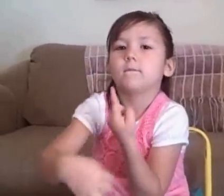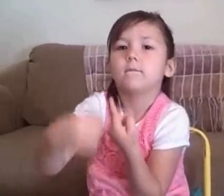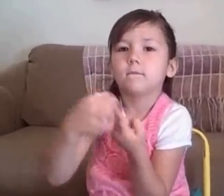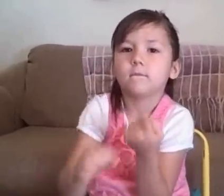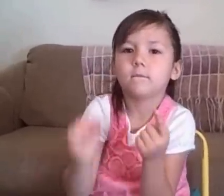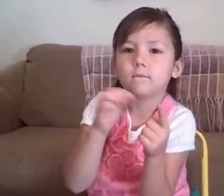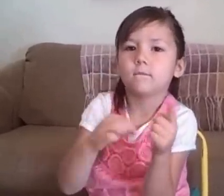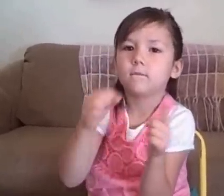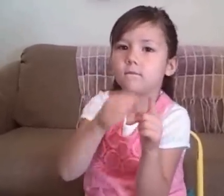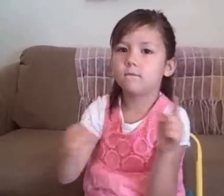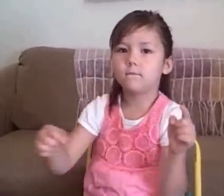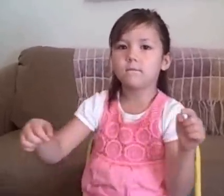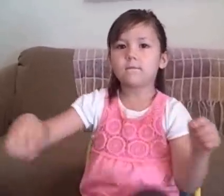Can I eat a banana?